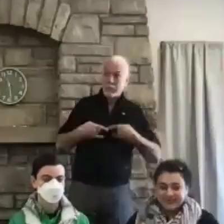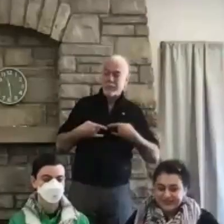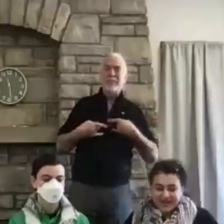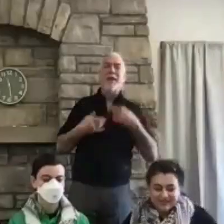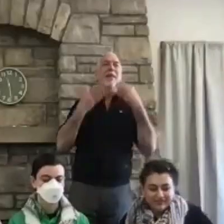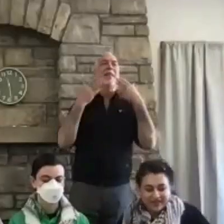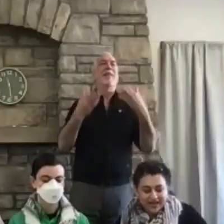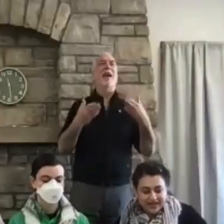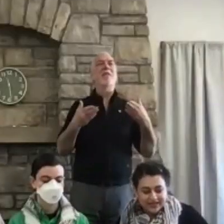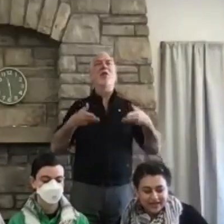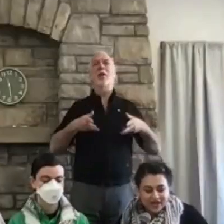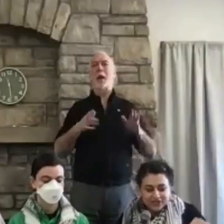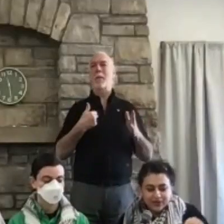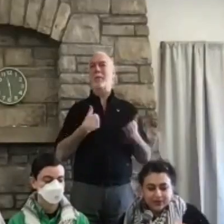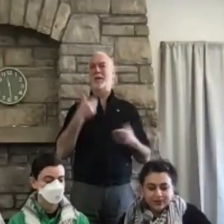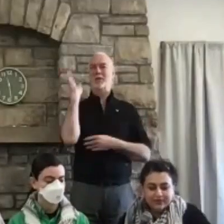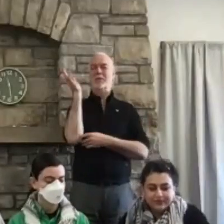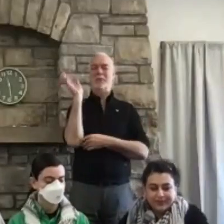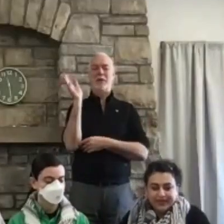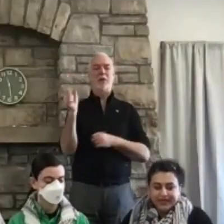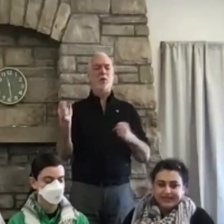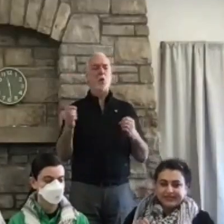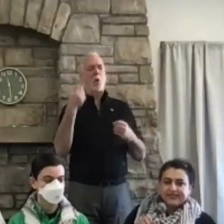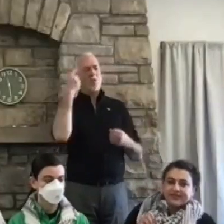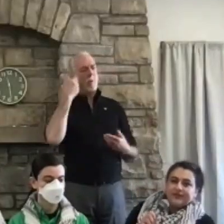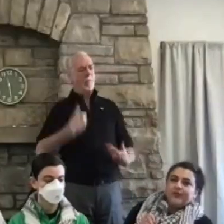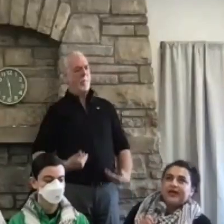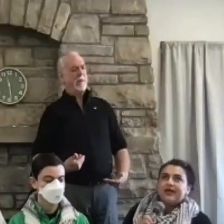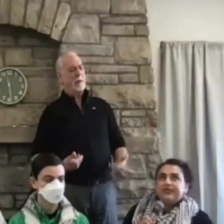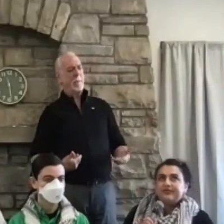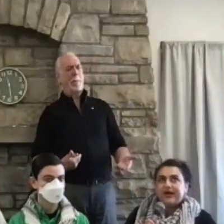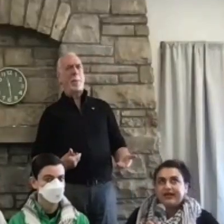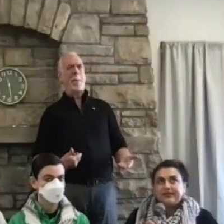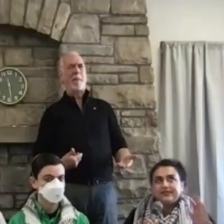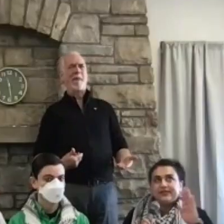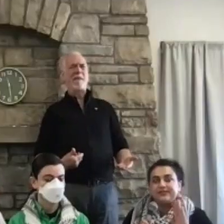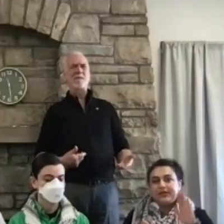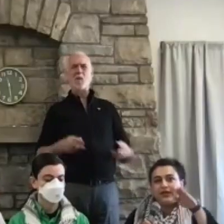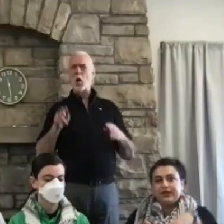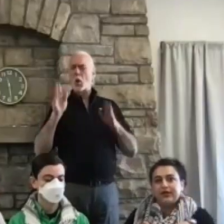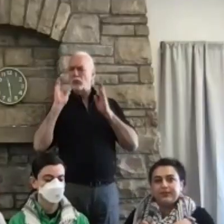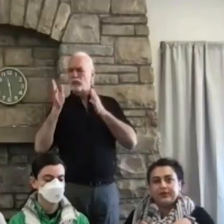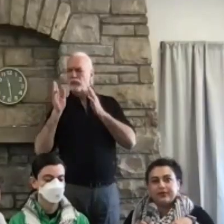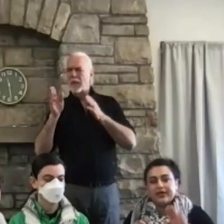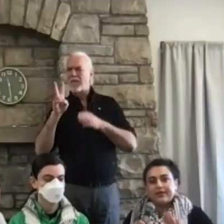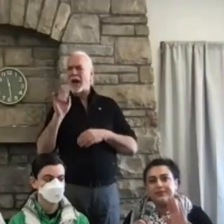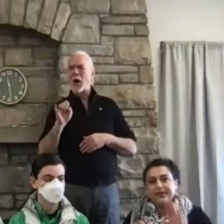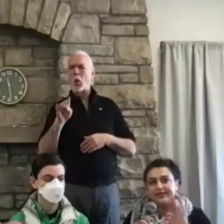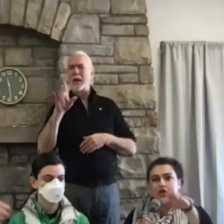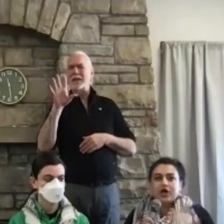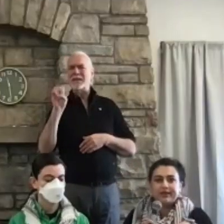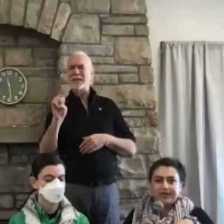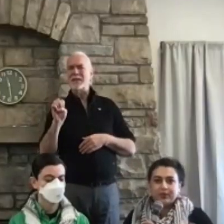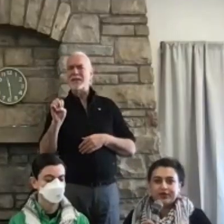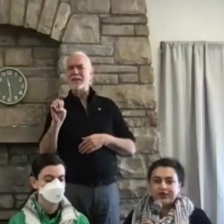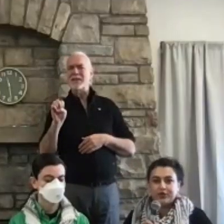Thank you very much for having me. And so for me, it's, if you look at the violence that's being like